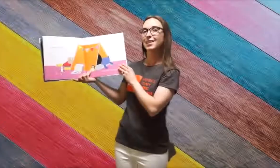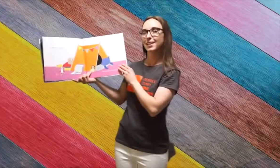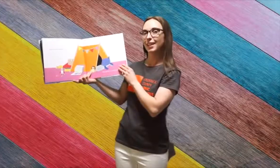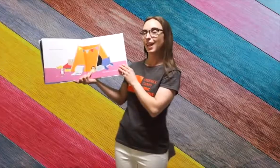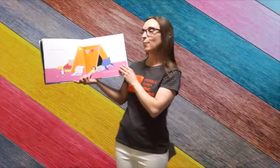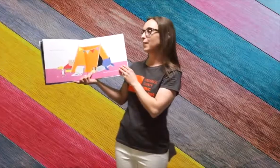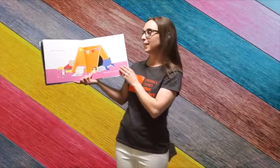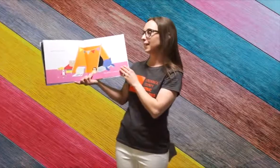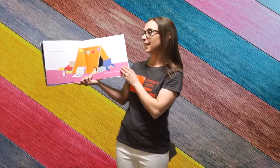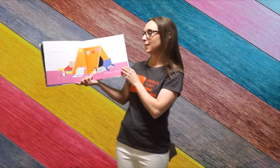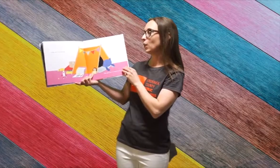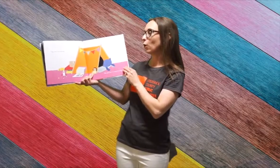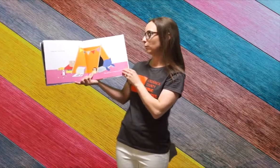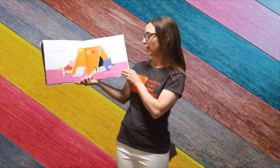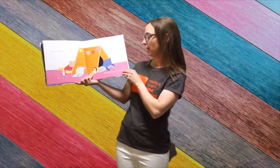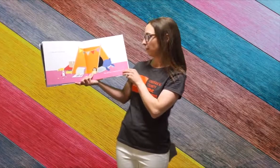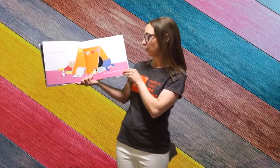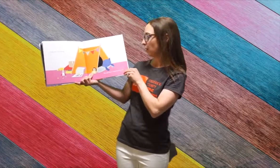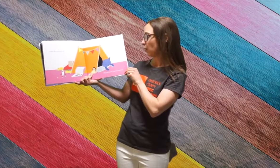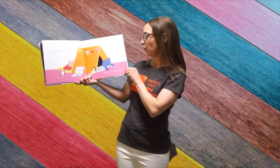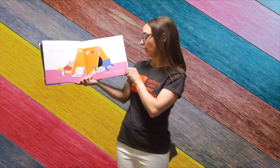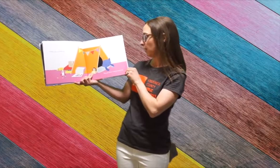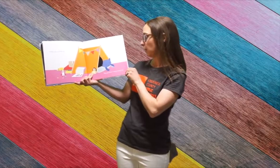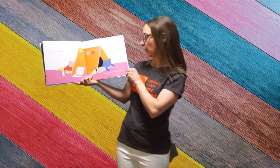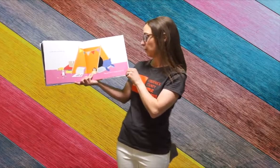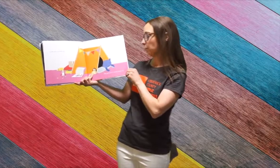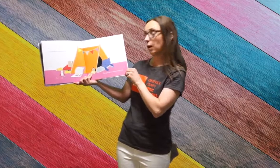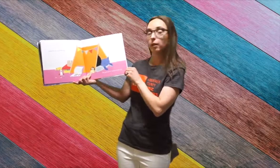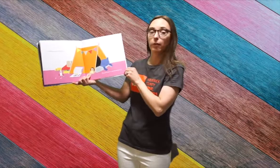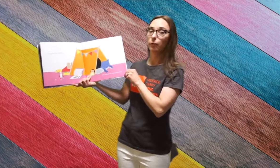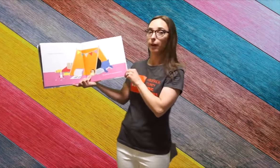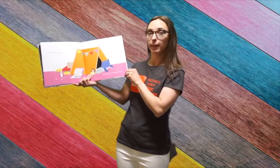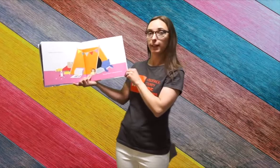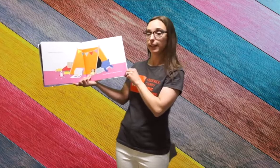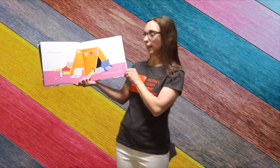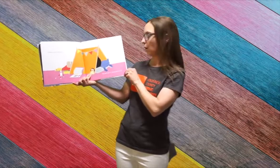Sunday was a lazy home day. Riley spent part of it wearing nothing at all.